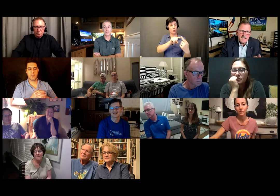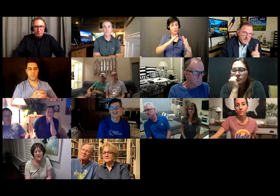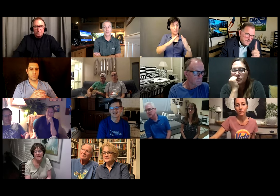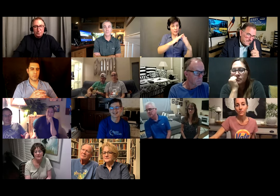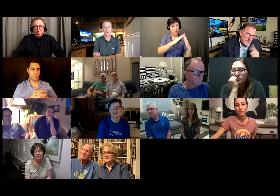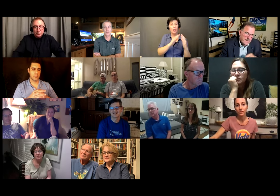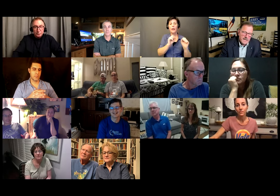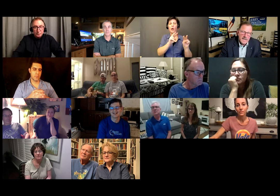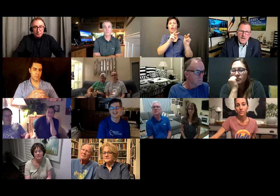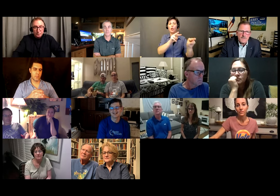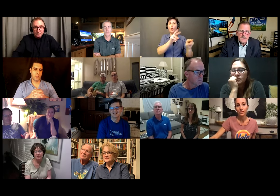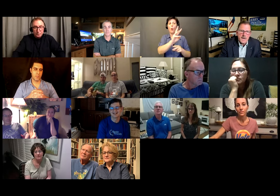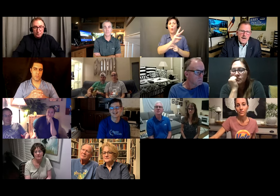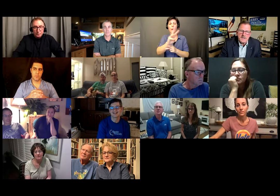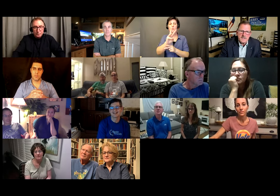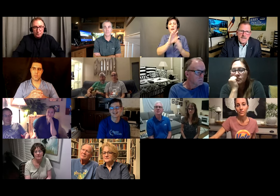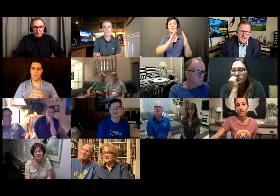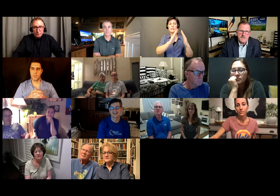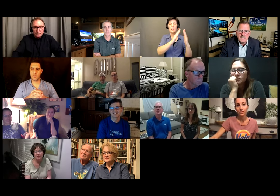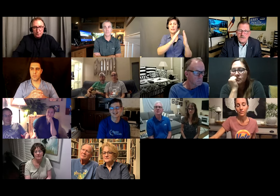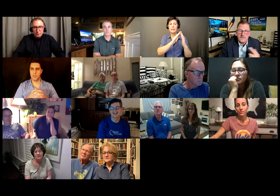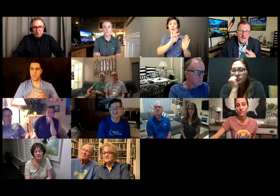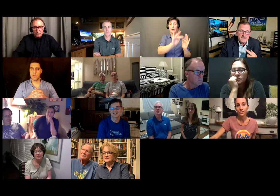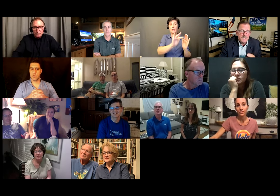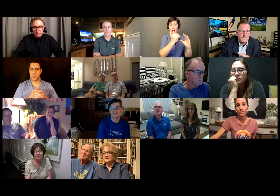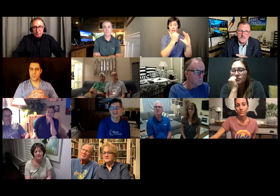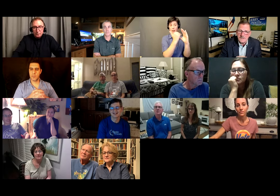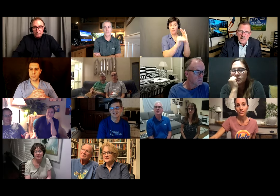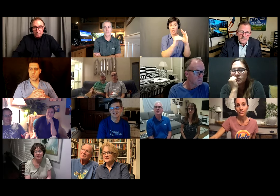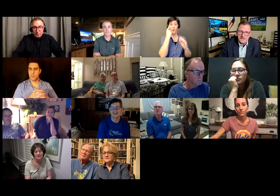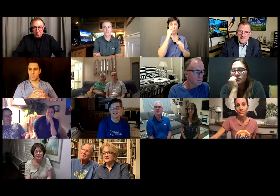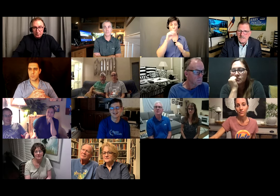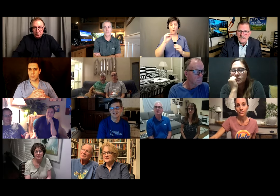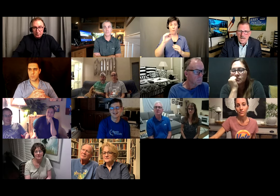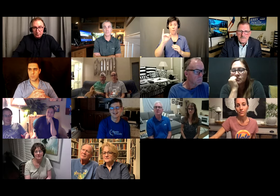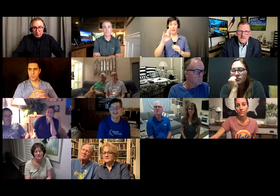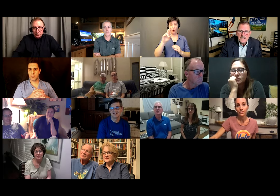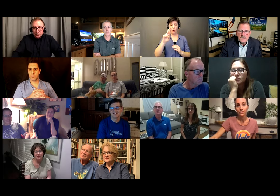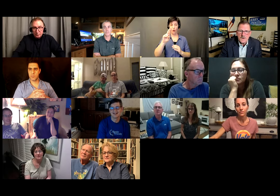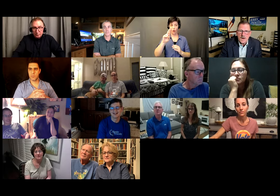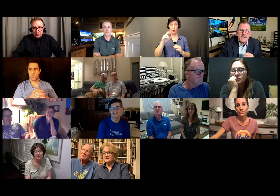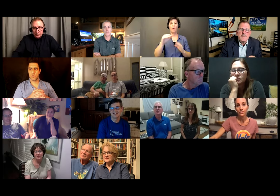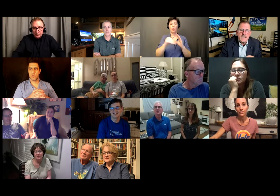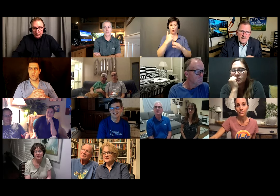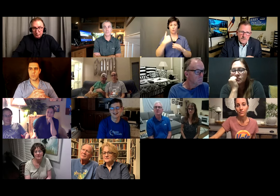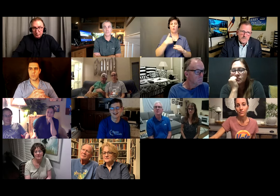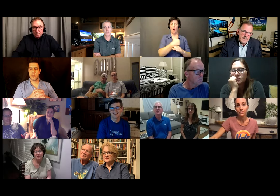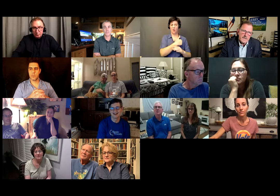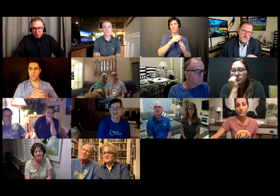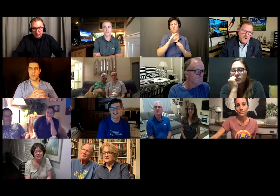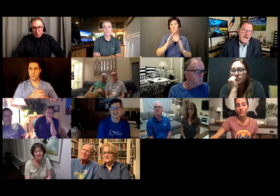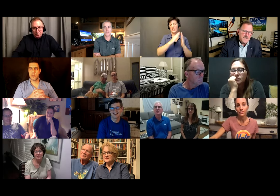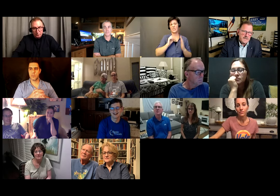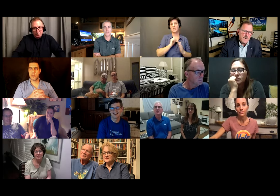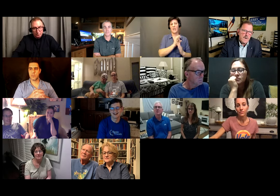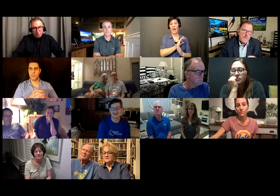site and you pick the email for the mayor and the city council, it goes to us and it goes to the directors and the city staff. So everybody knows what it is